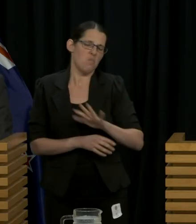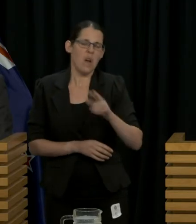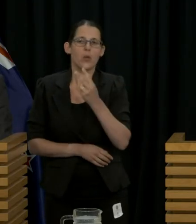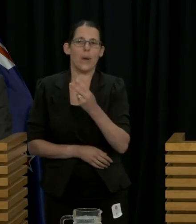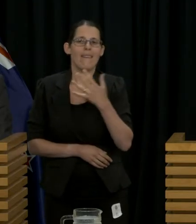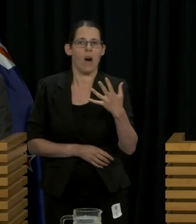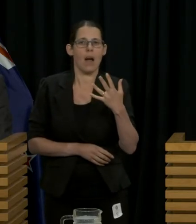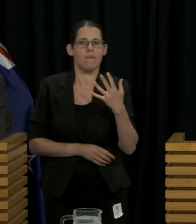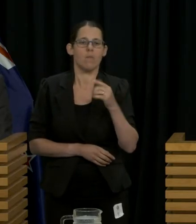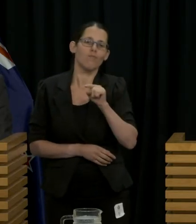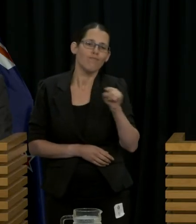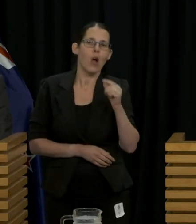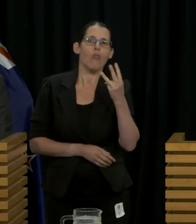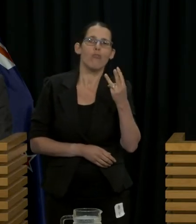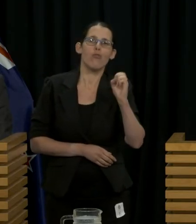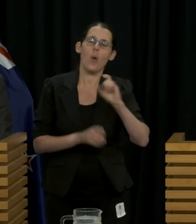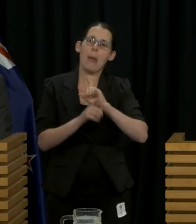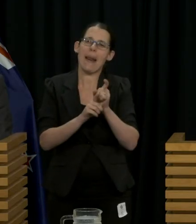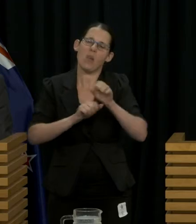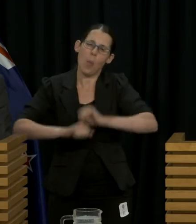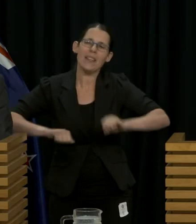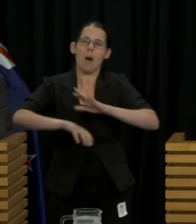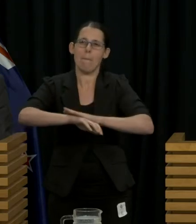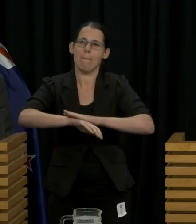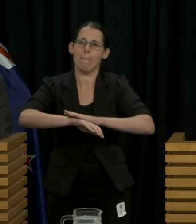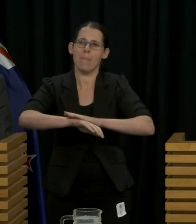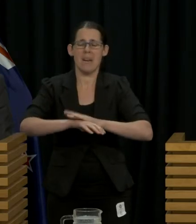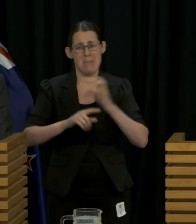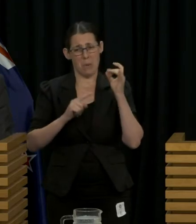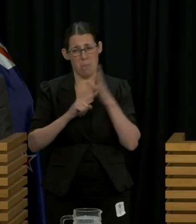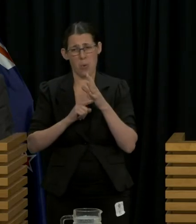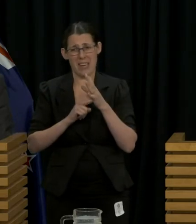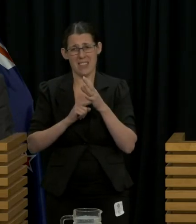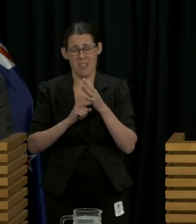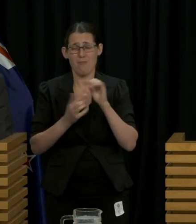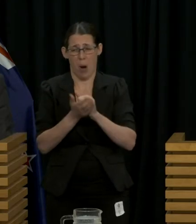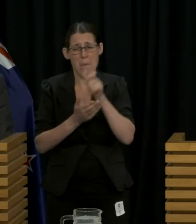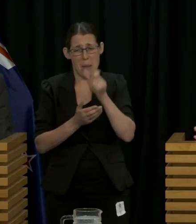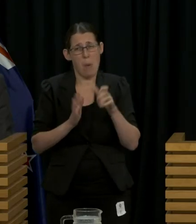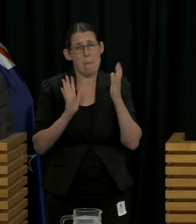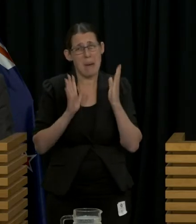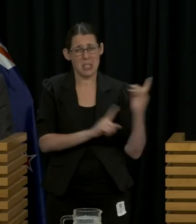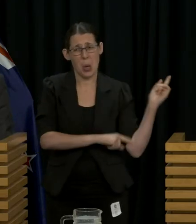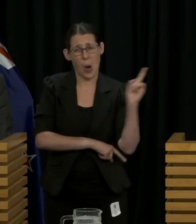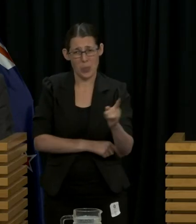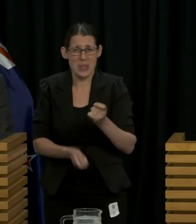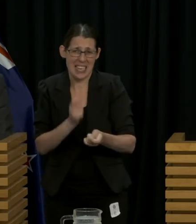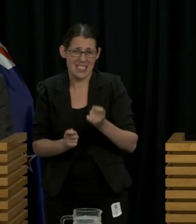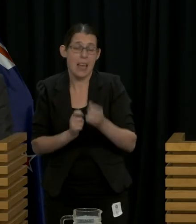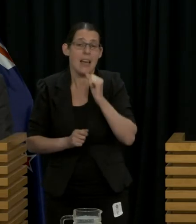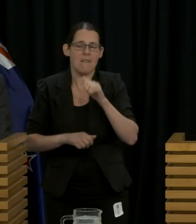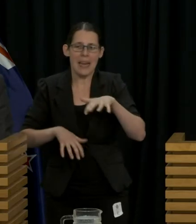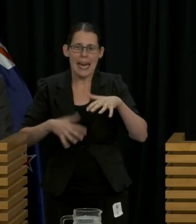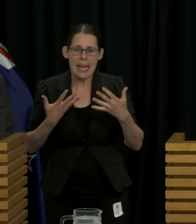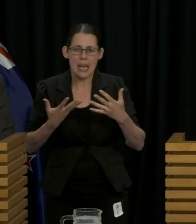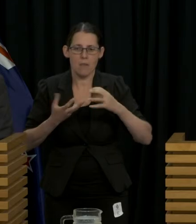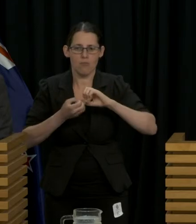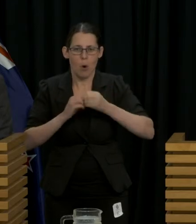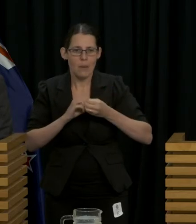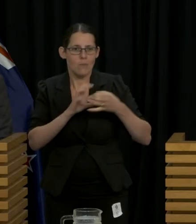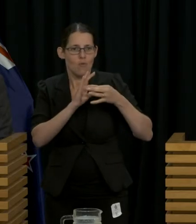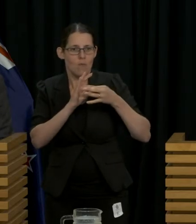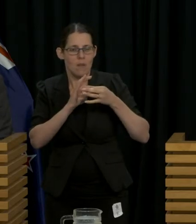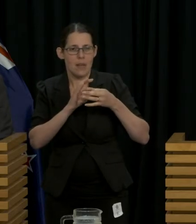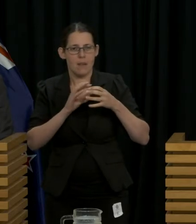there, and it's important the right people go to be tested. That is anyone with symptoms, of course, and people who are at those locations of interest